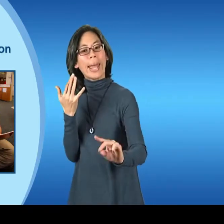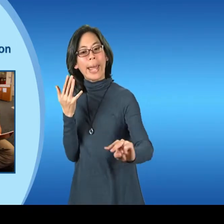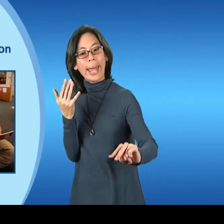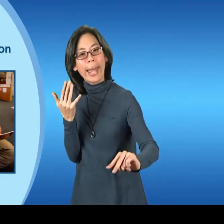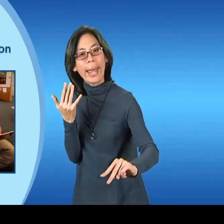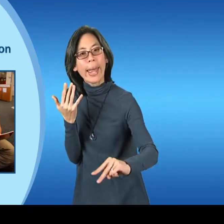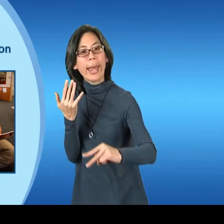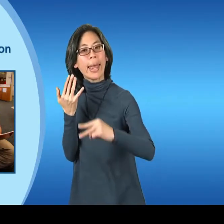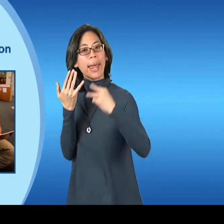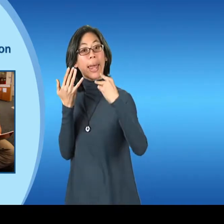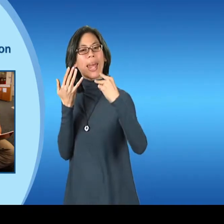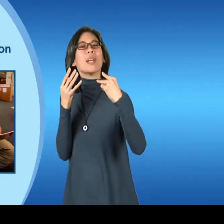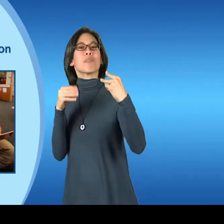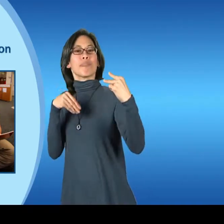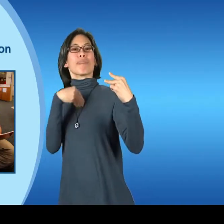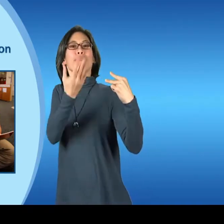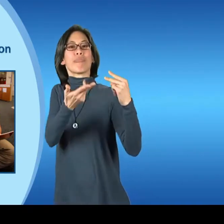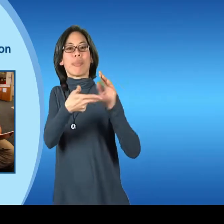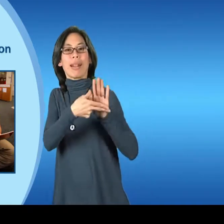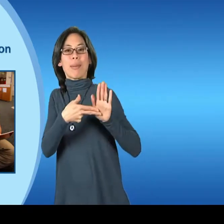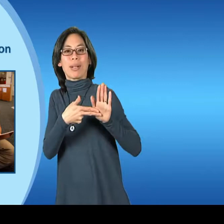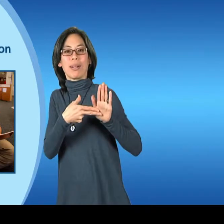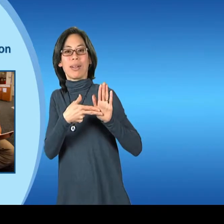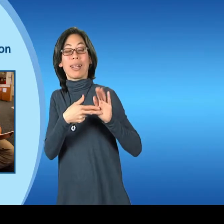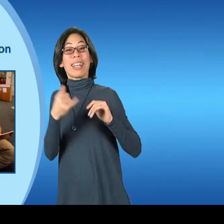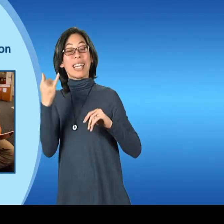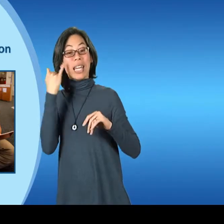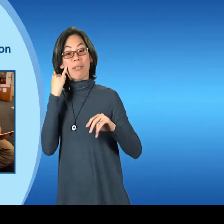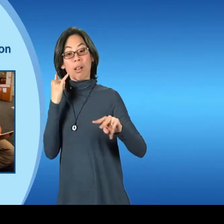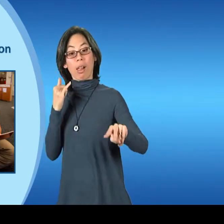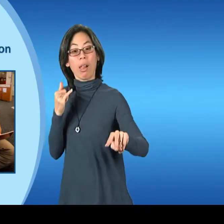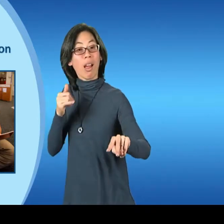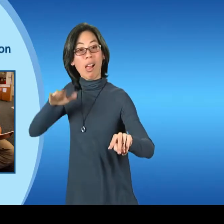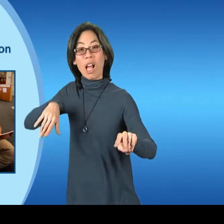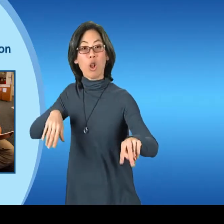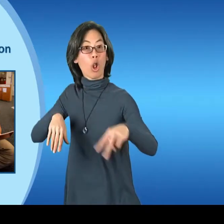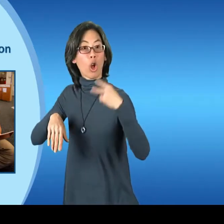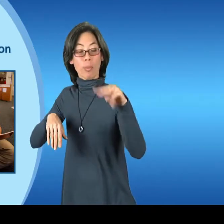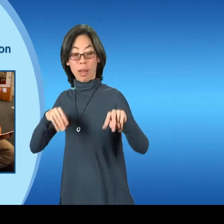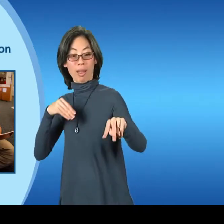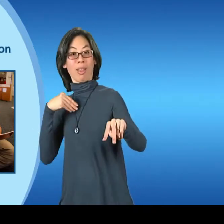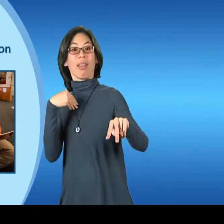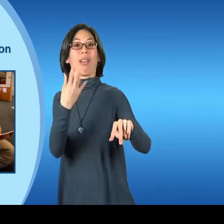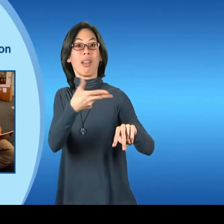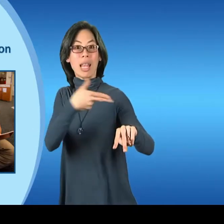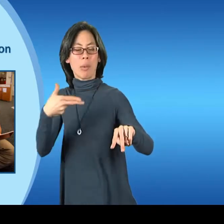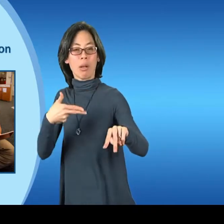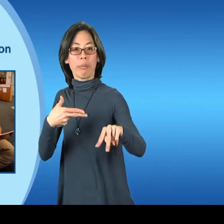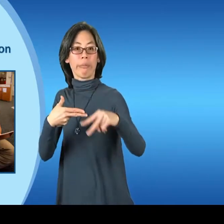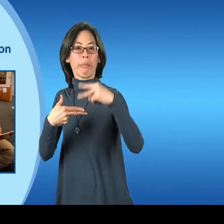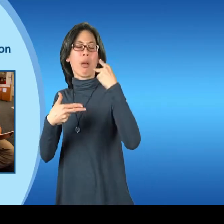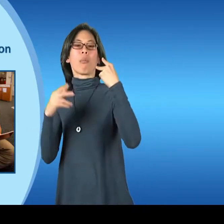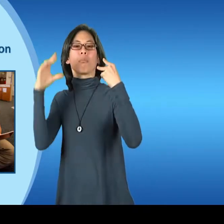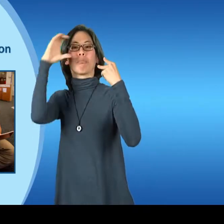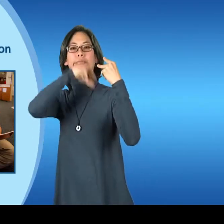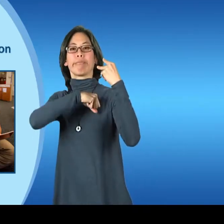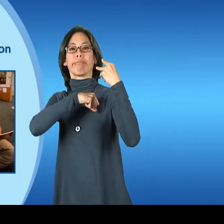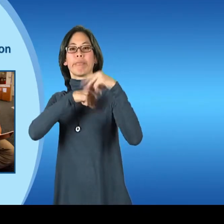child to look at the parent before they give the label for that object. If the child has not yet looked and the parent gives the label, the child misses